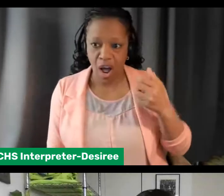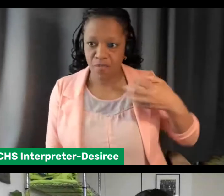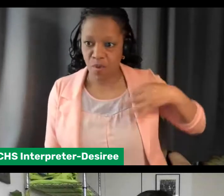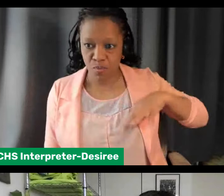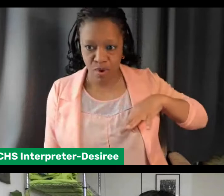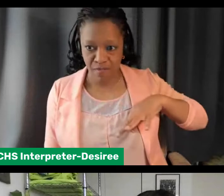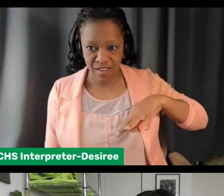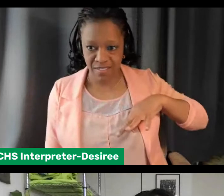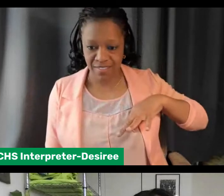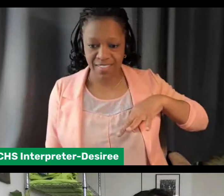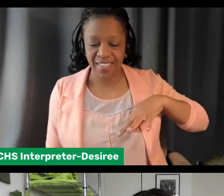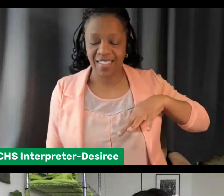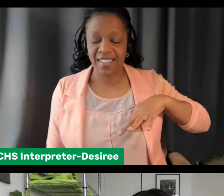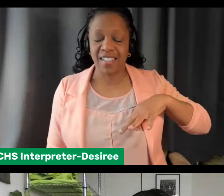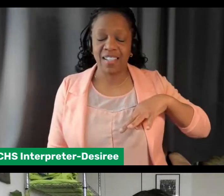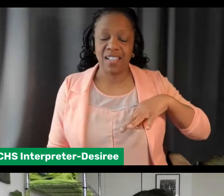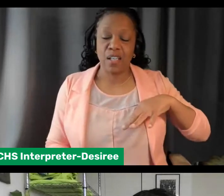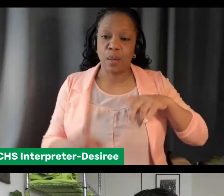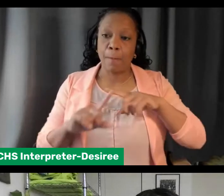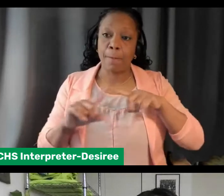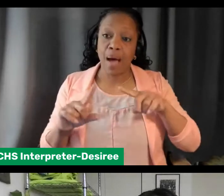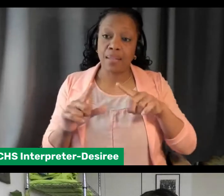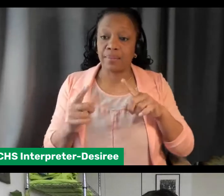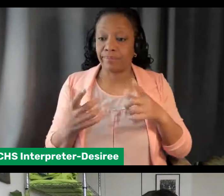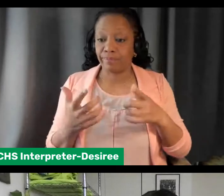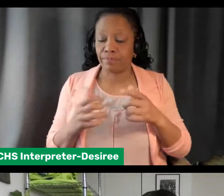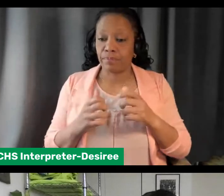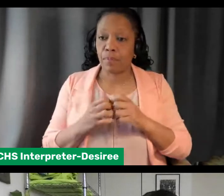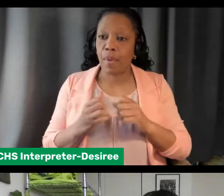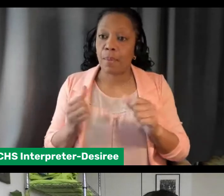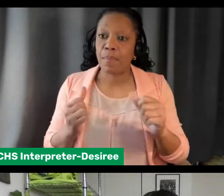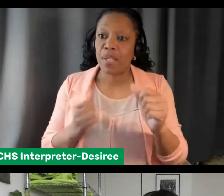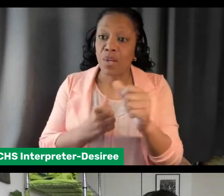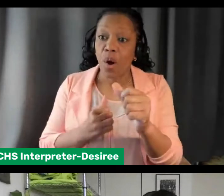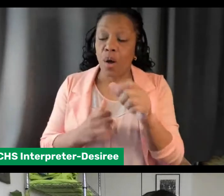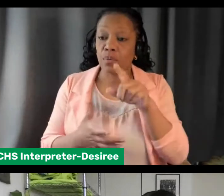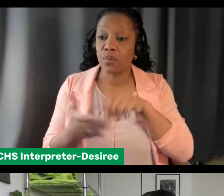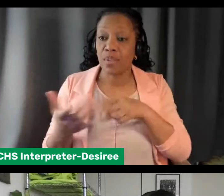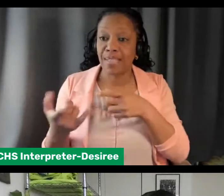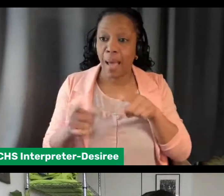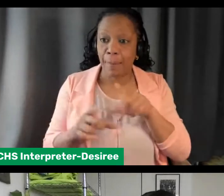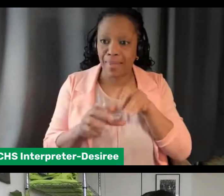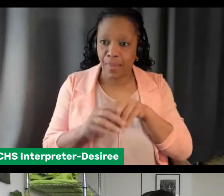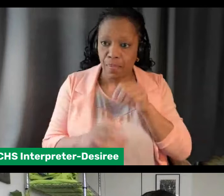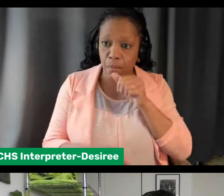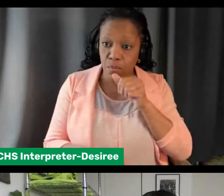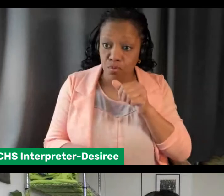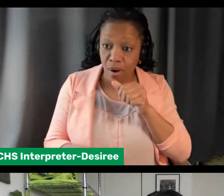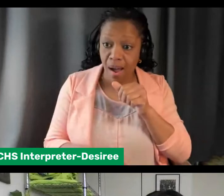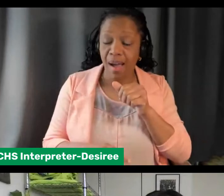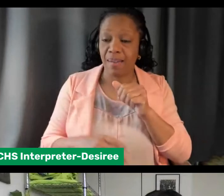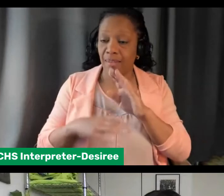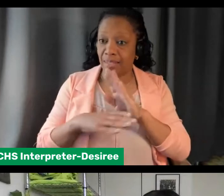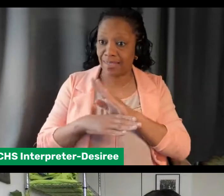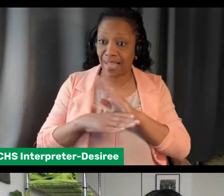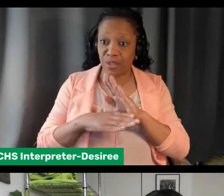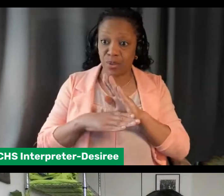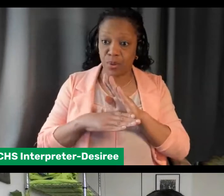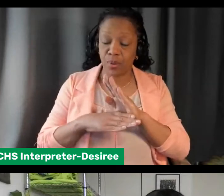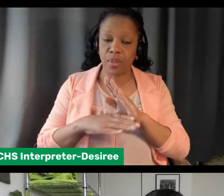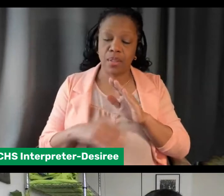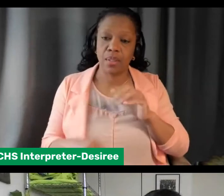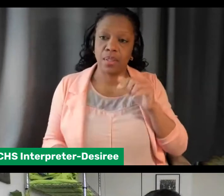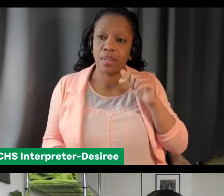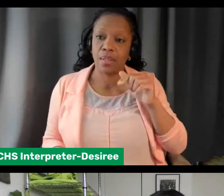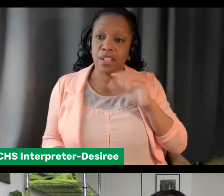a small business, but beyond what's happening in the private sector, the city of